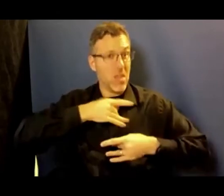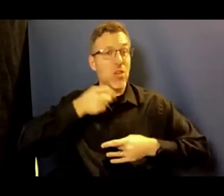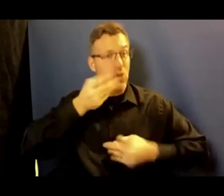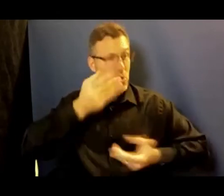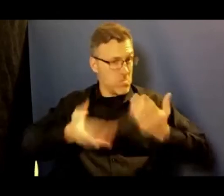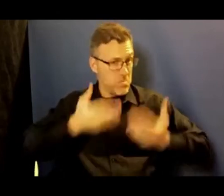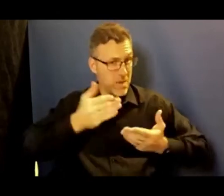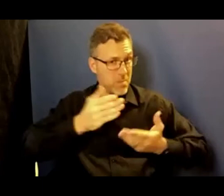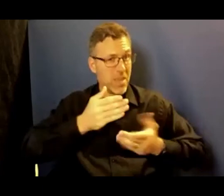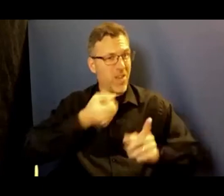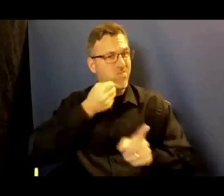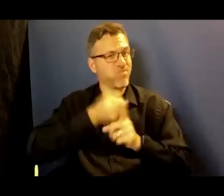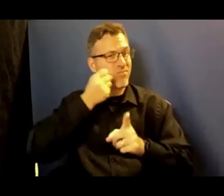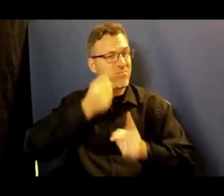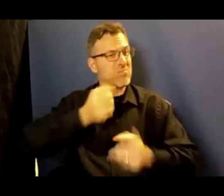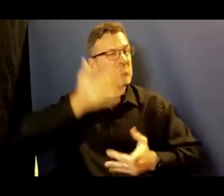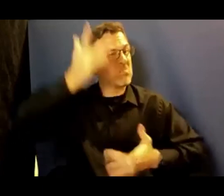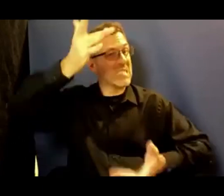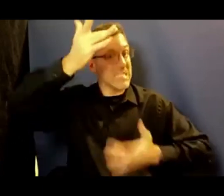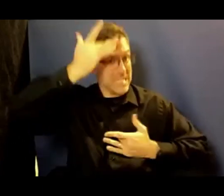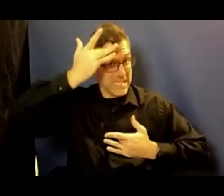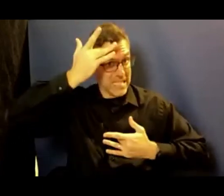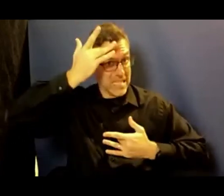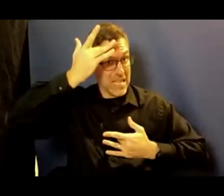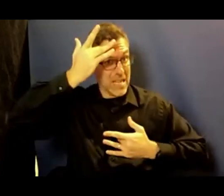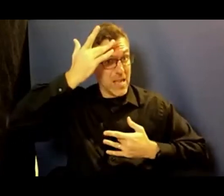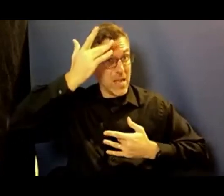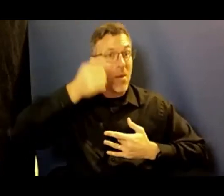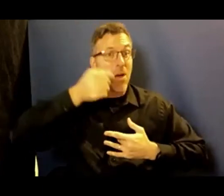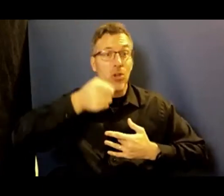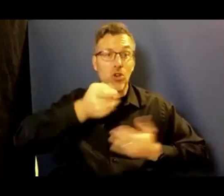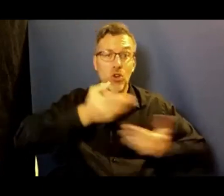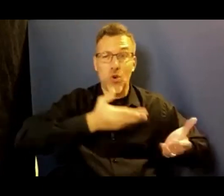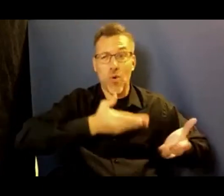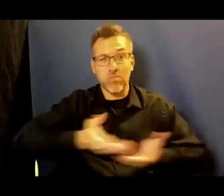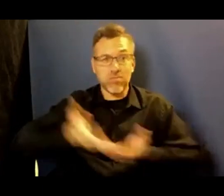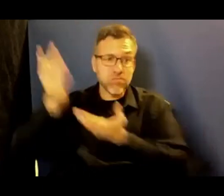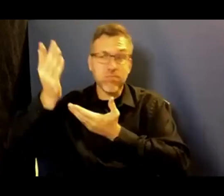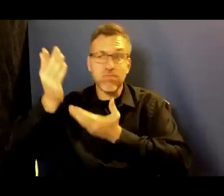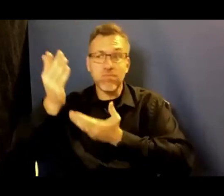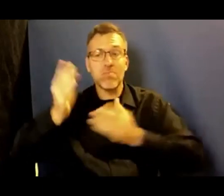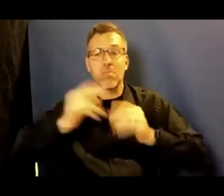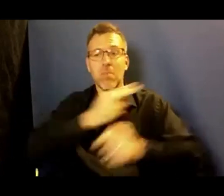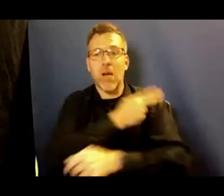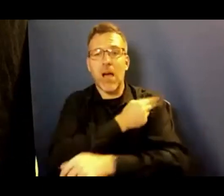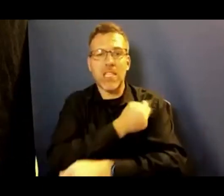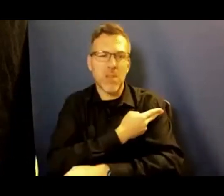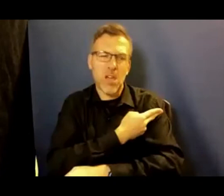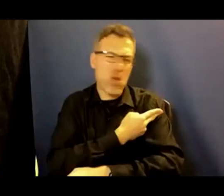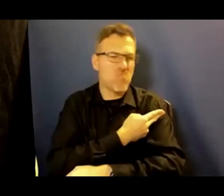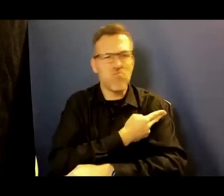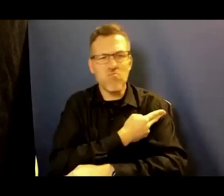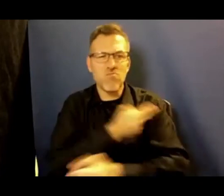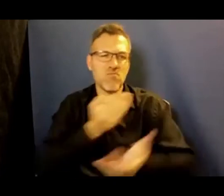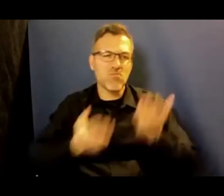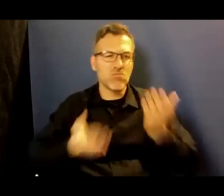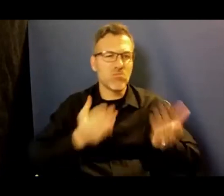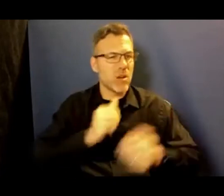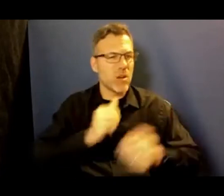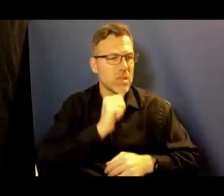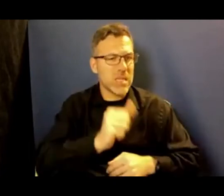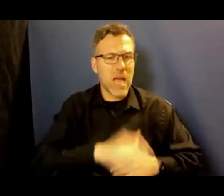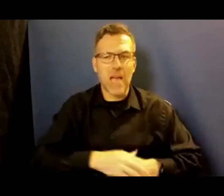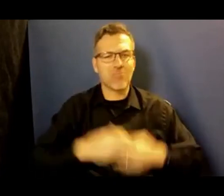but you will likely not be hospitalized, will not have respiratory failure, and will likely not